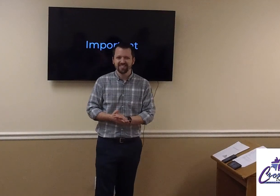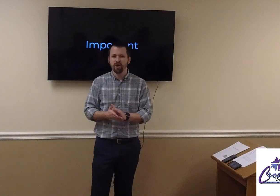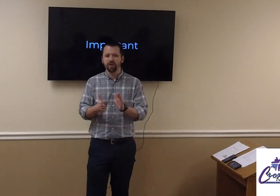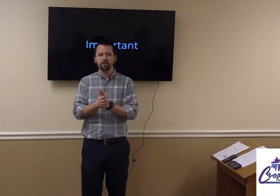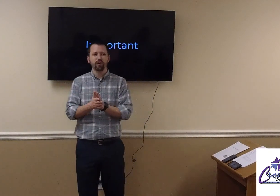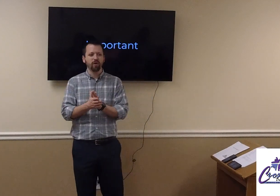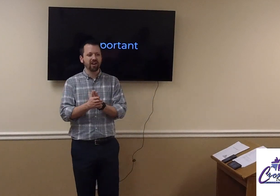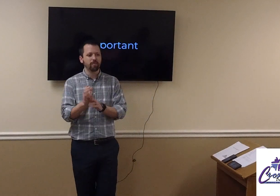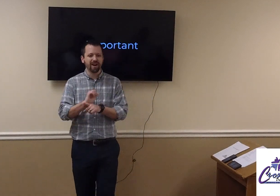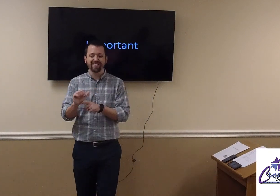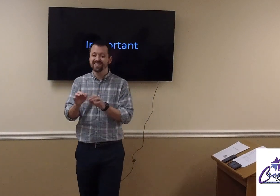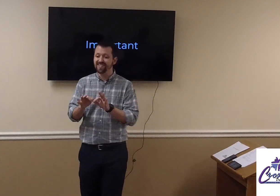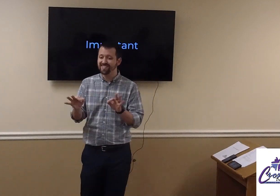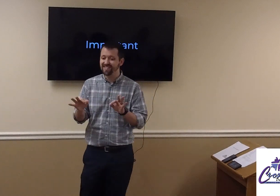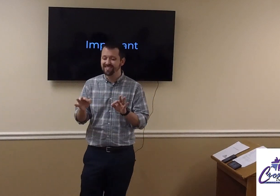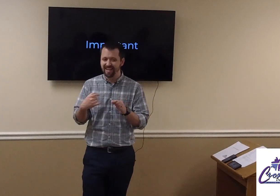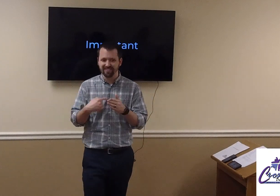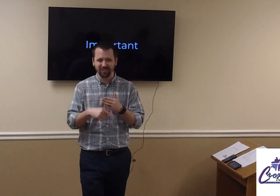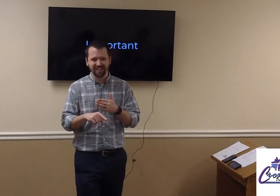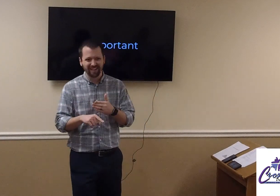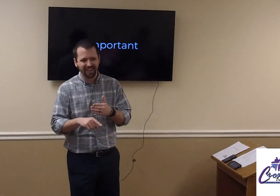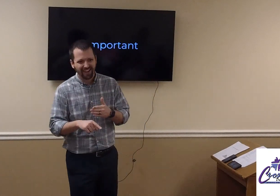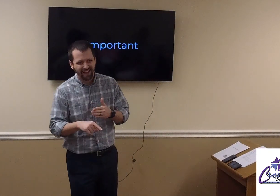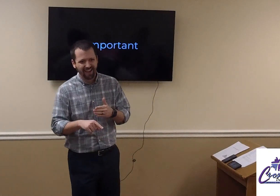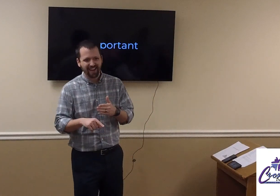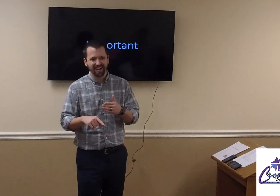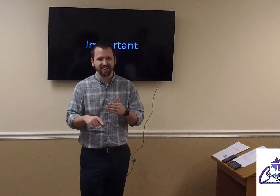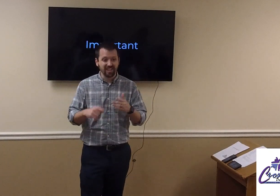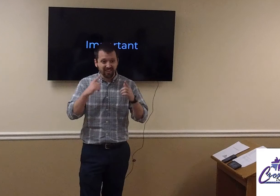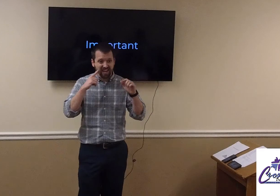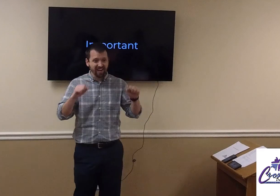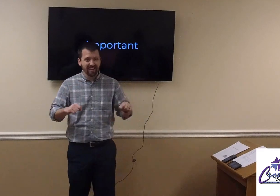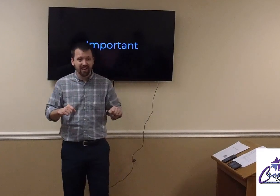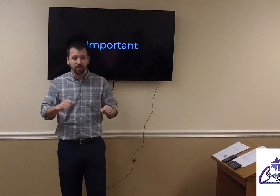So we will work on the practice sentences next week. And you think you can? I really We'll